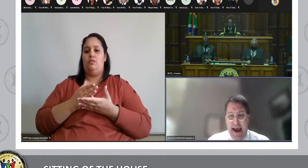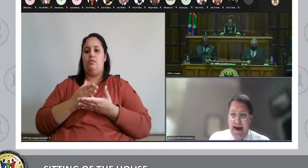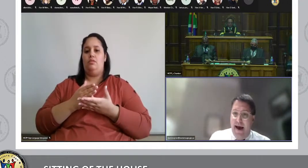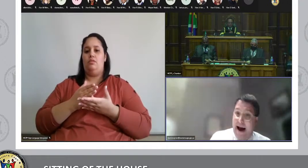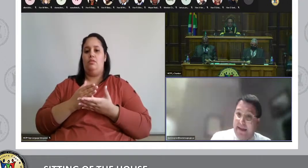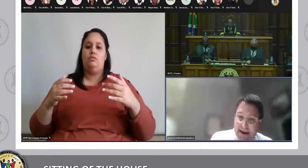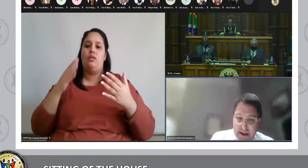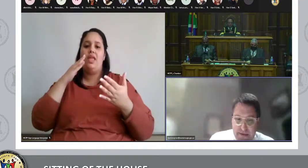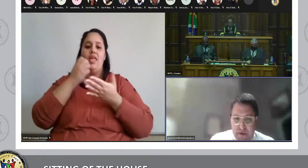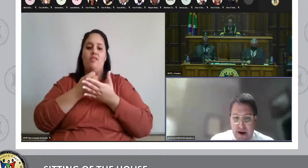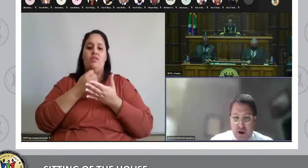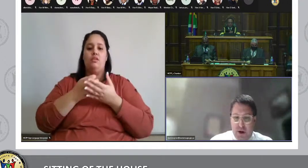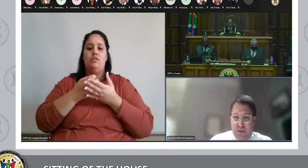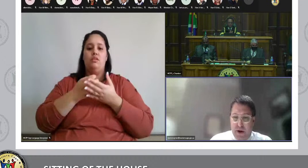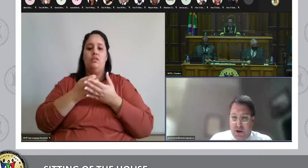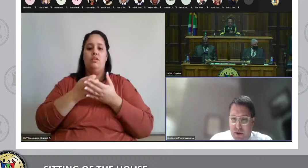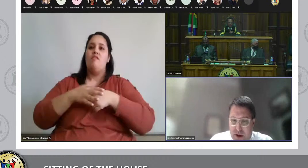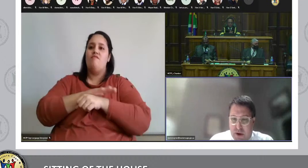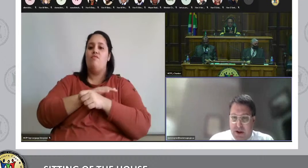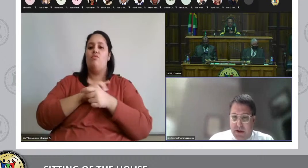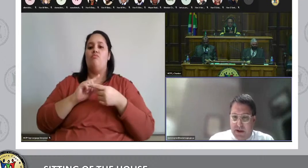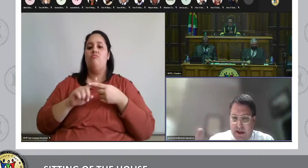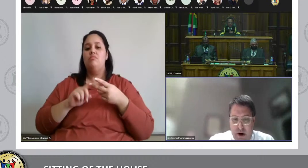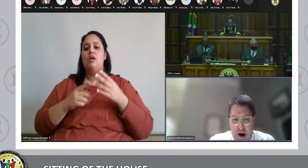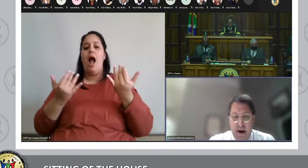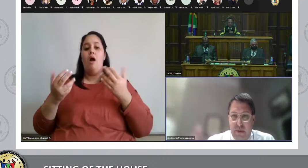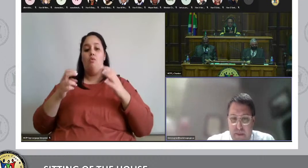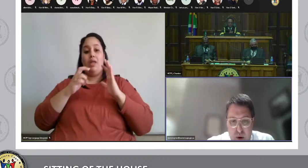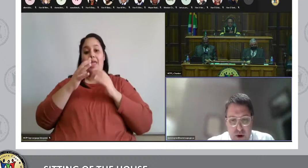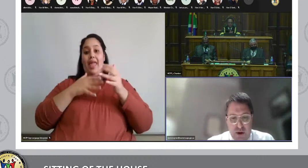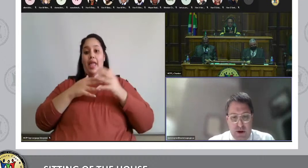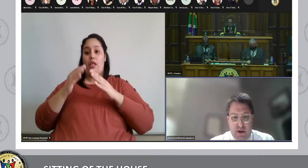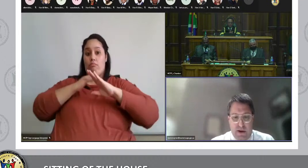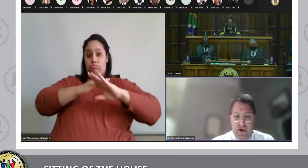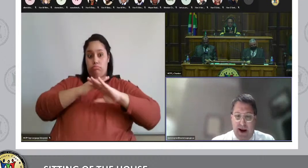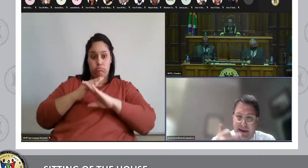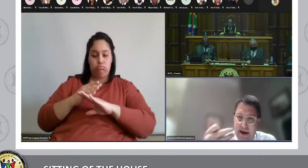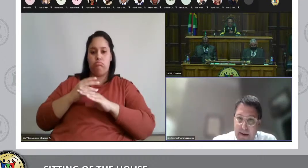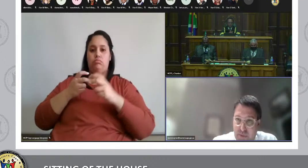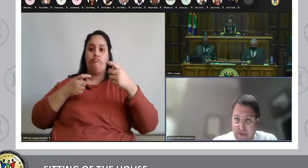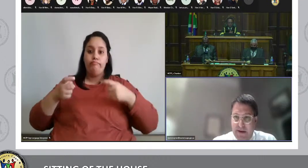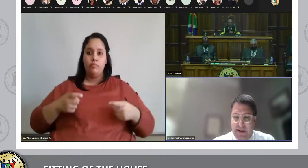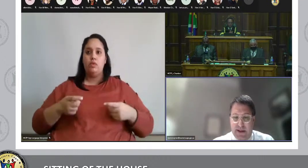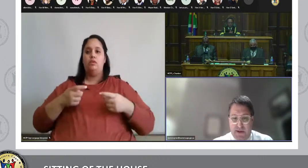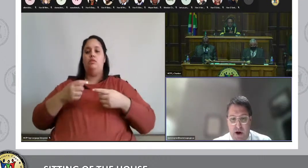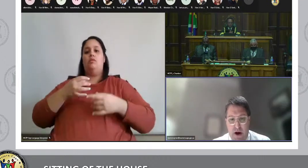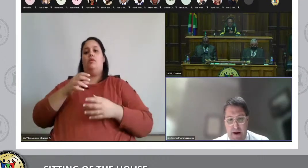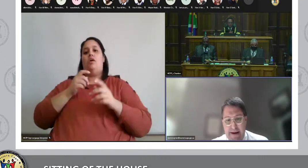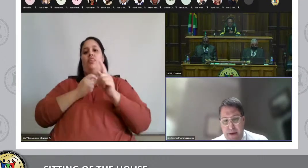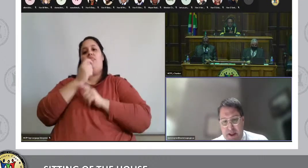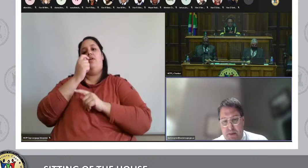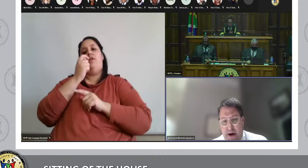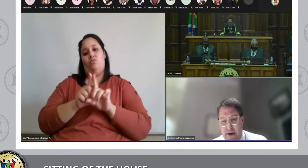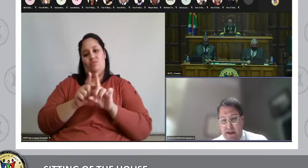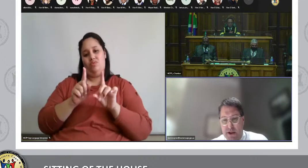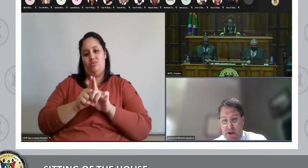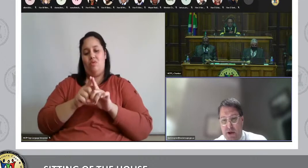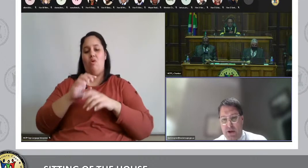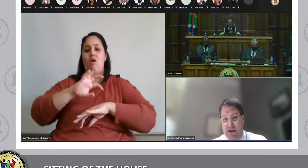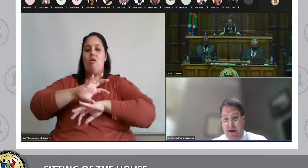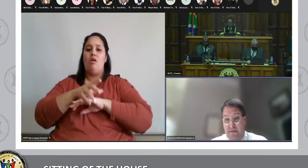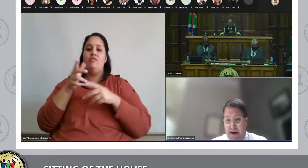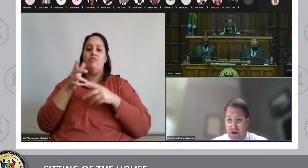must apply, I think, a differential approach to restrictions that are proportional to the threat. Provinces are